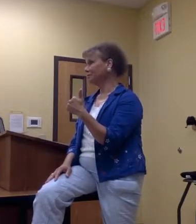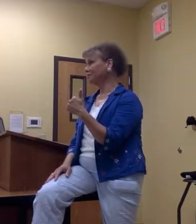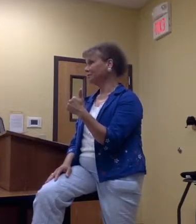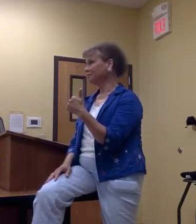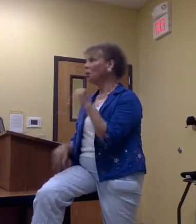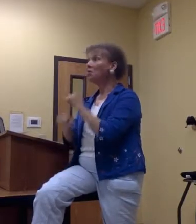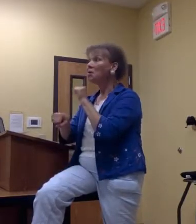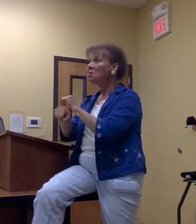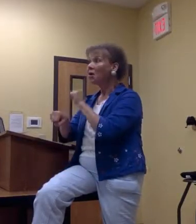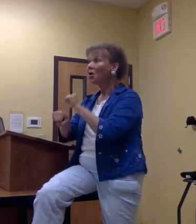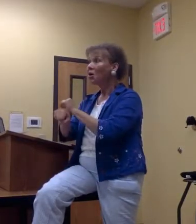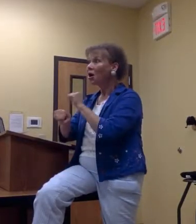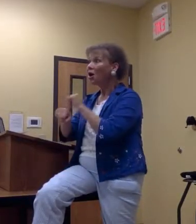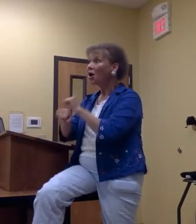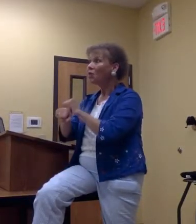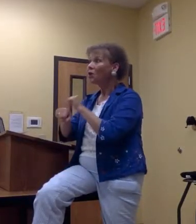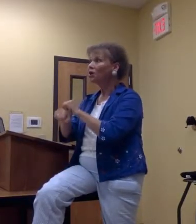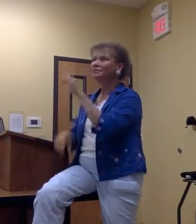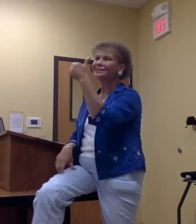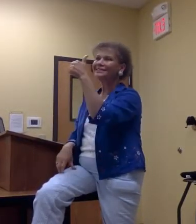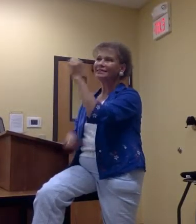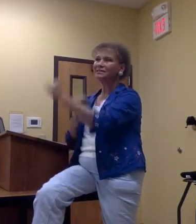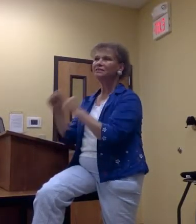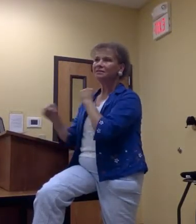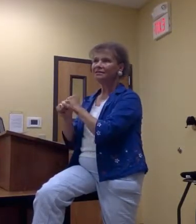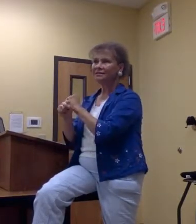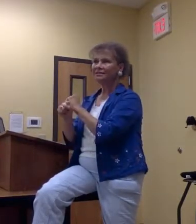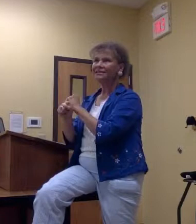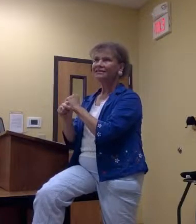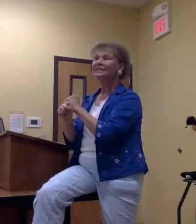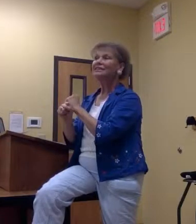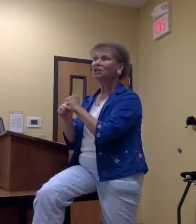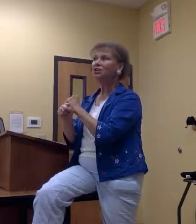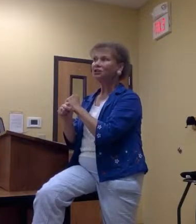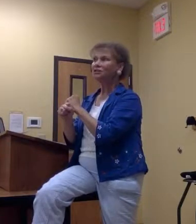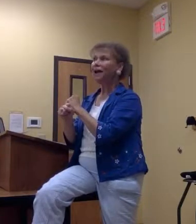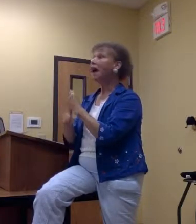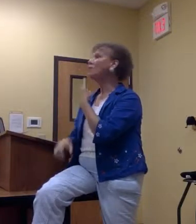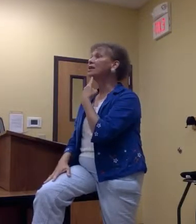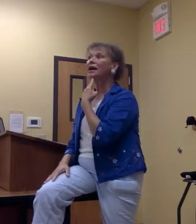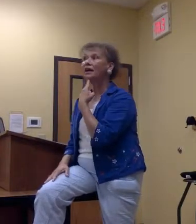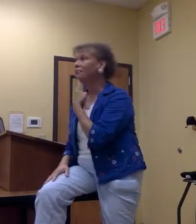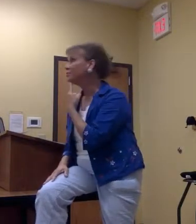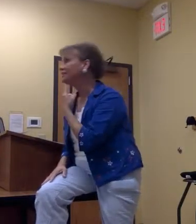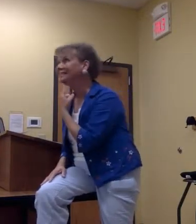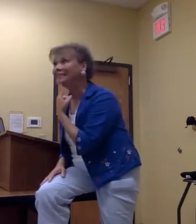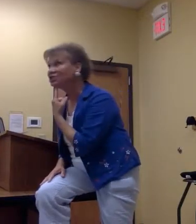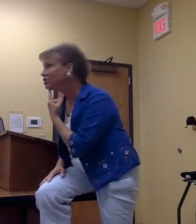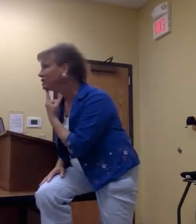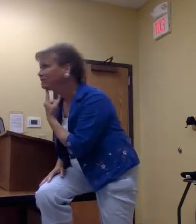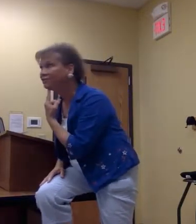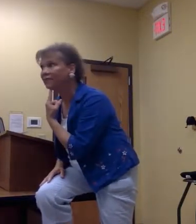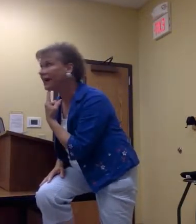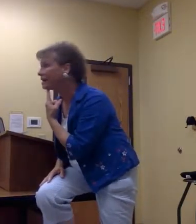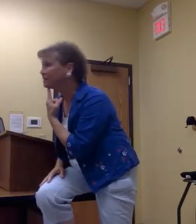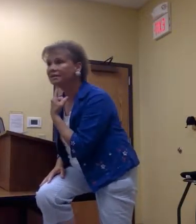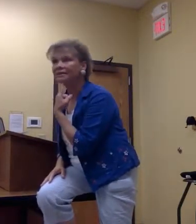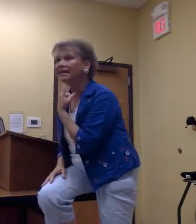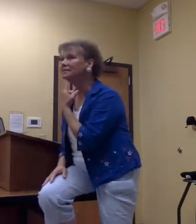I worked 10 years, I would not come from the chin for that. That is talking about a length of time.